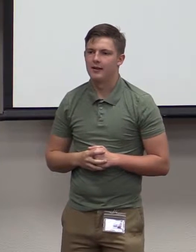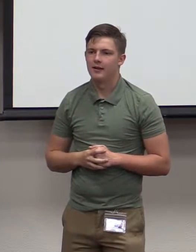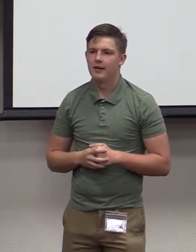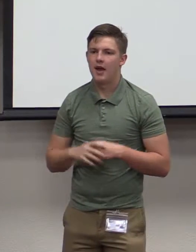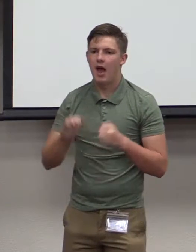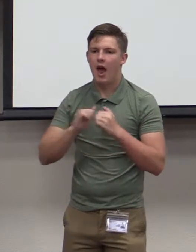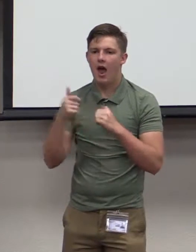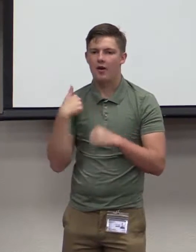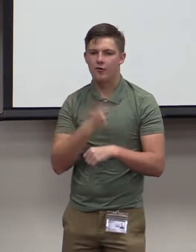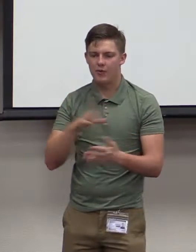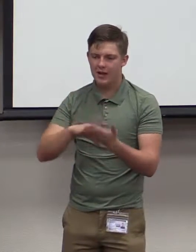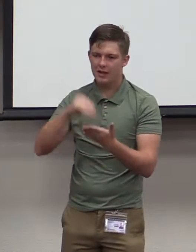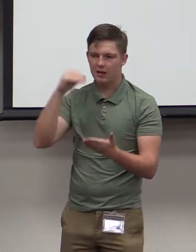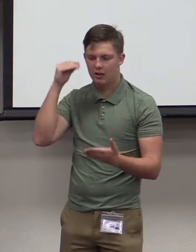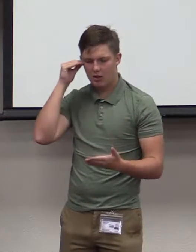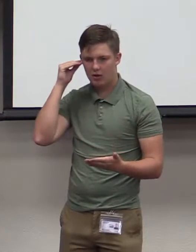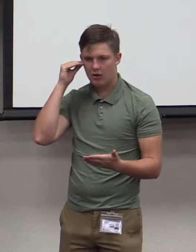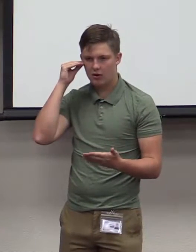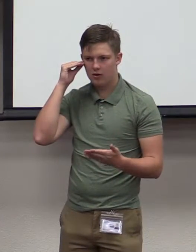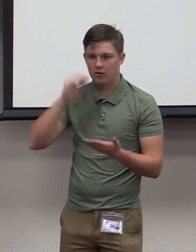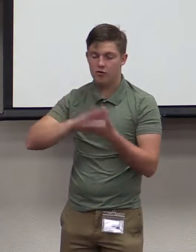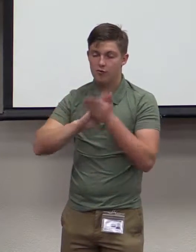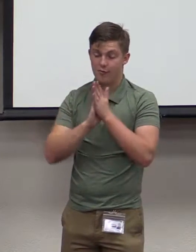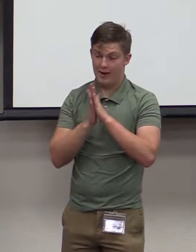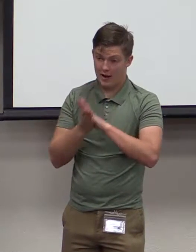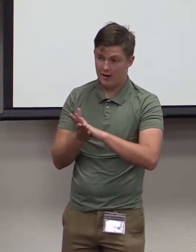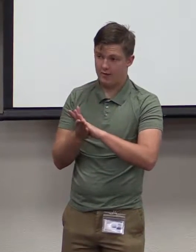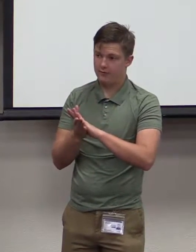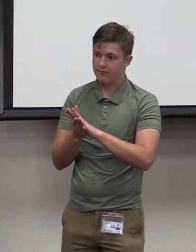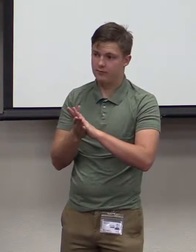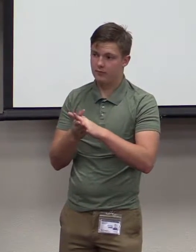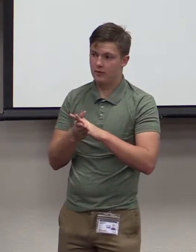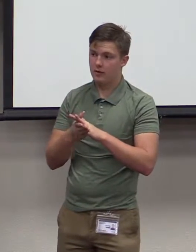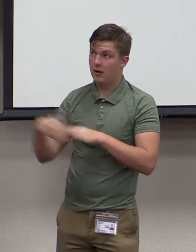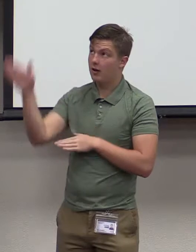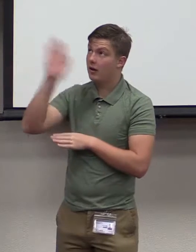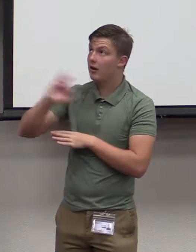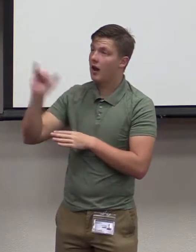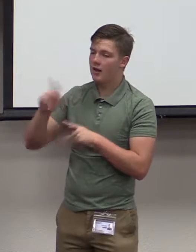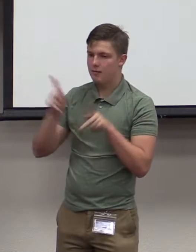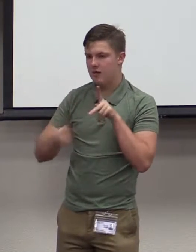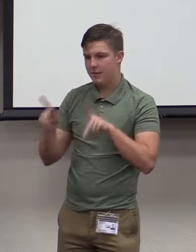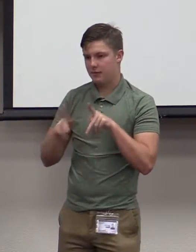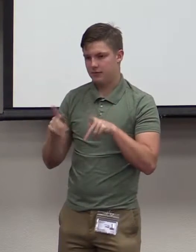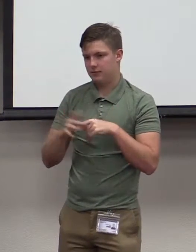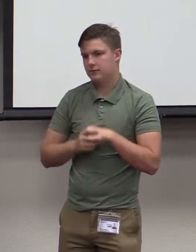And how do we learn to become godly people?